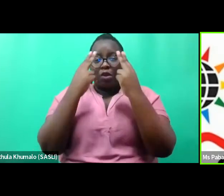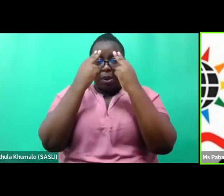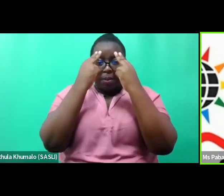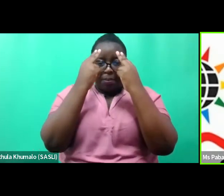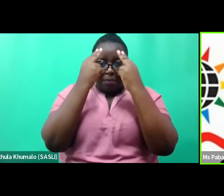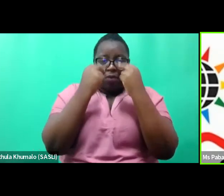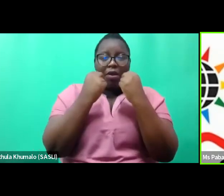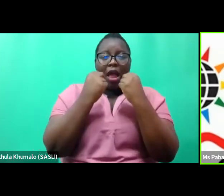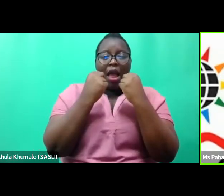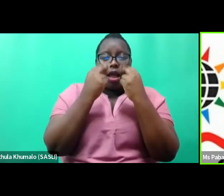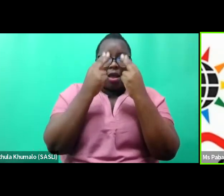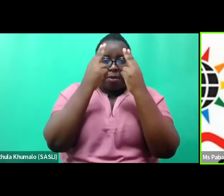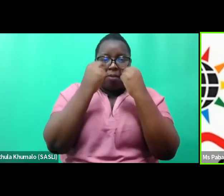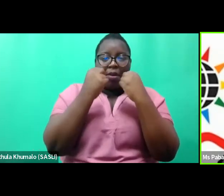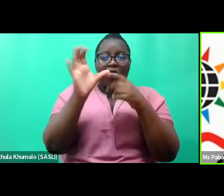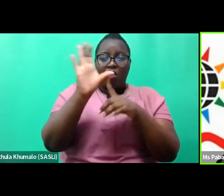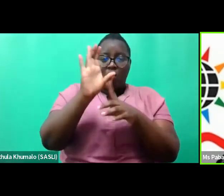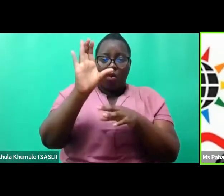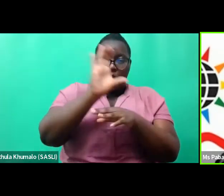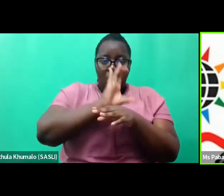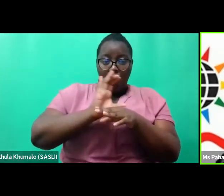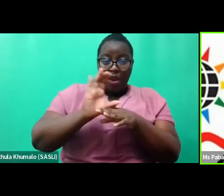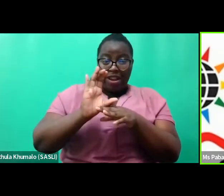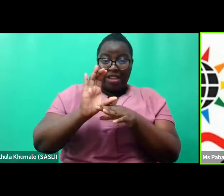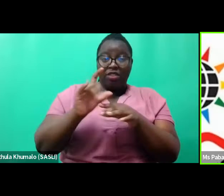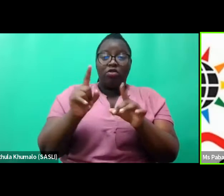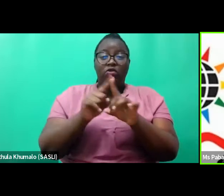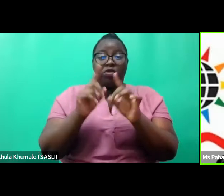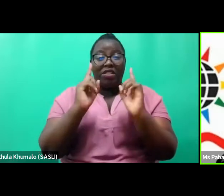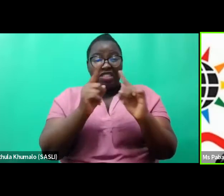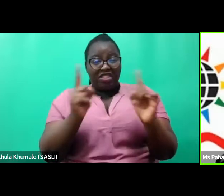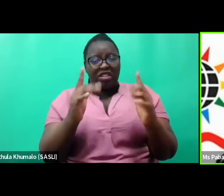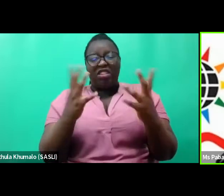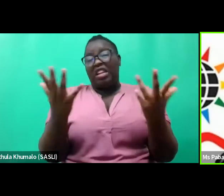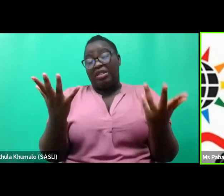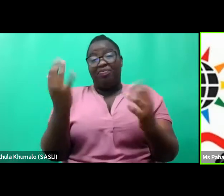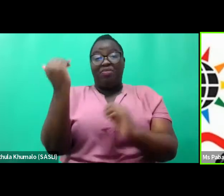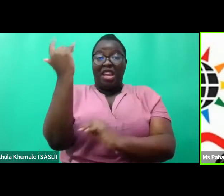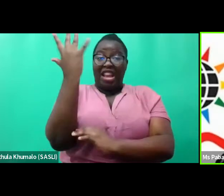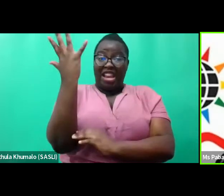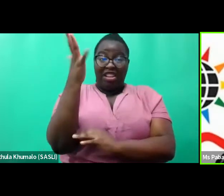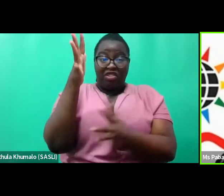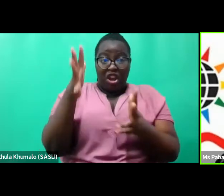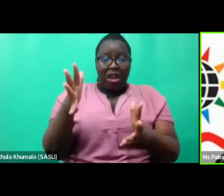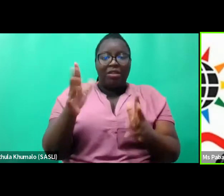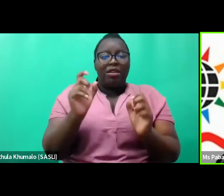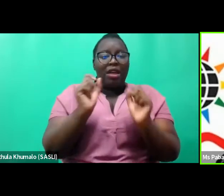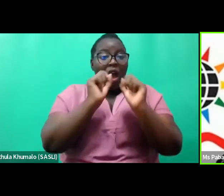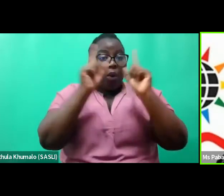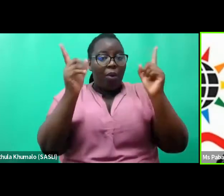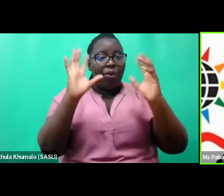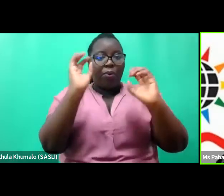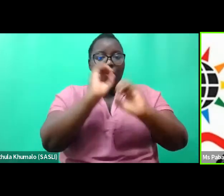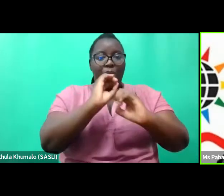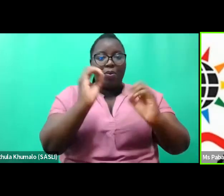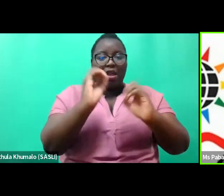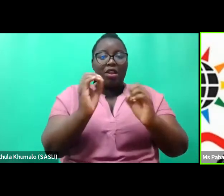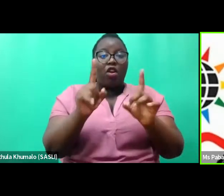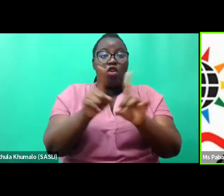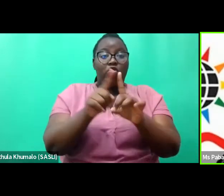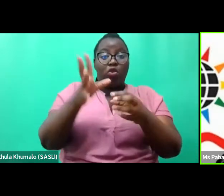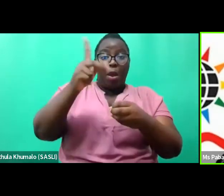college, like teachers and lecturers actually are not aware. The participant stated